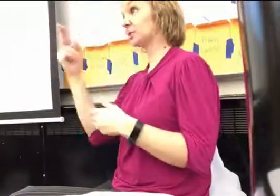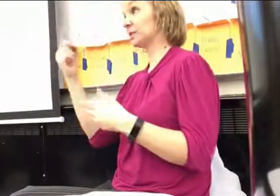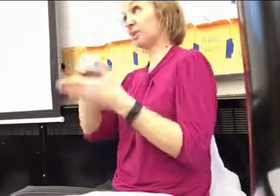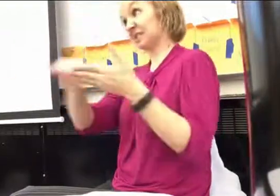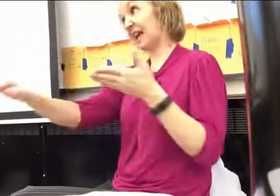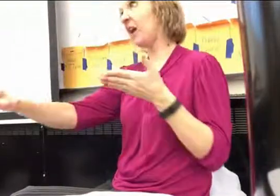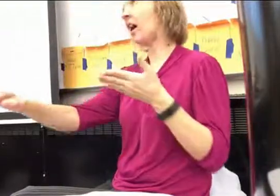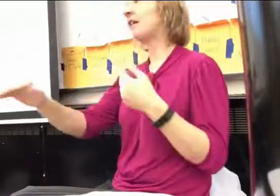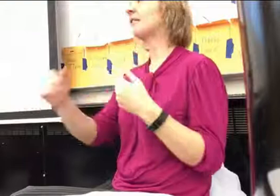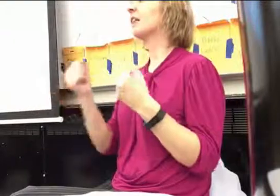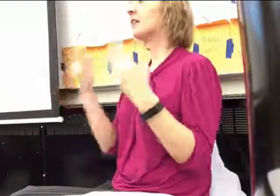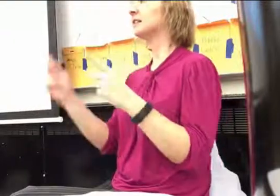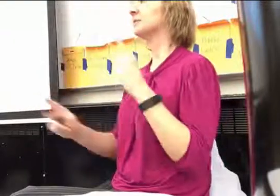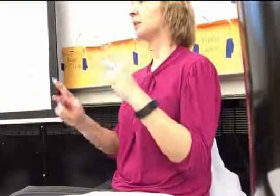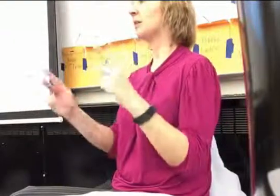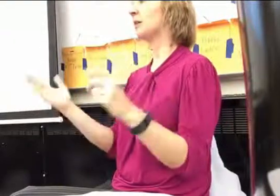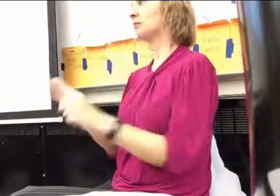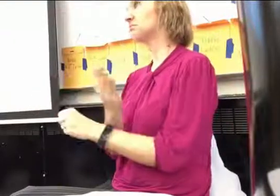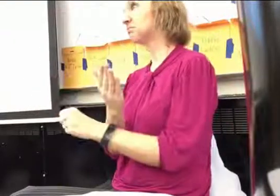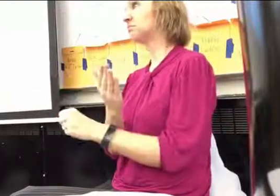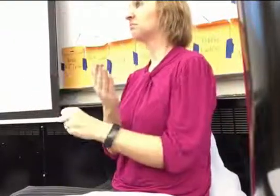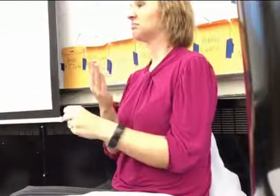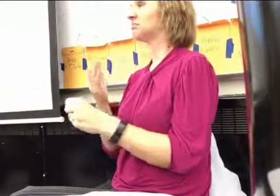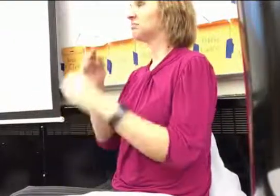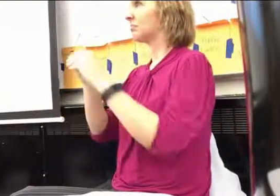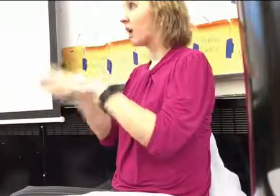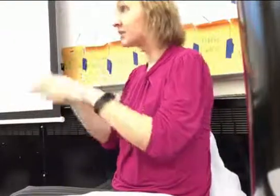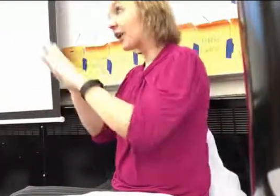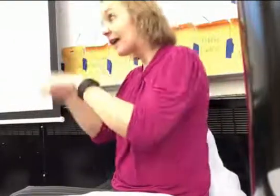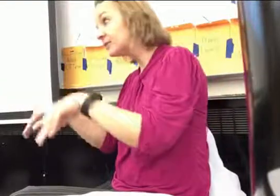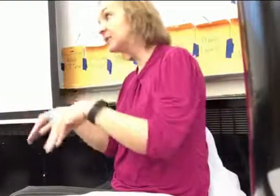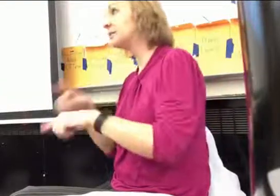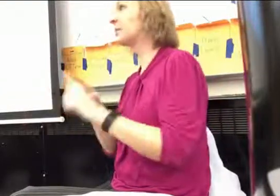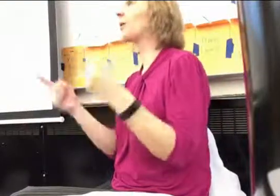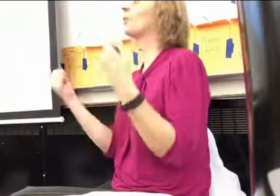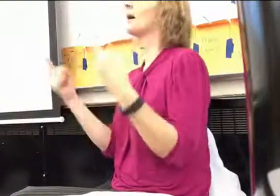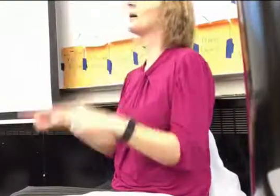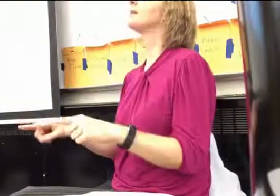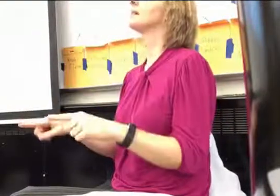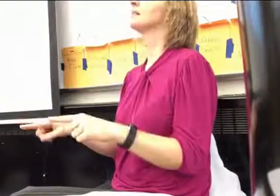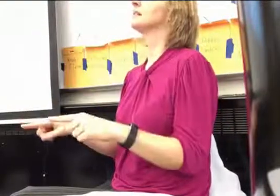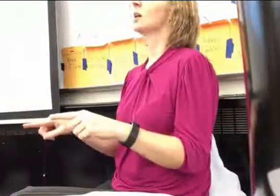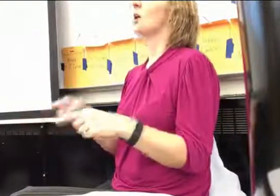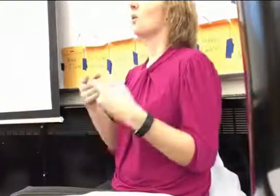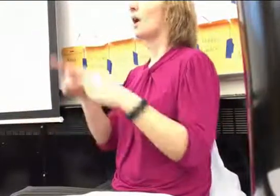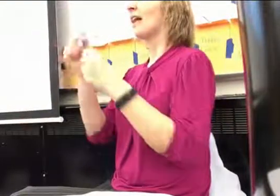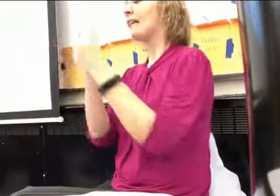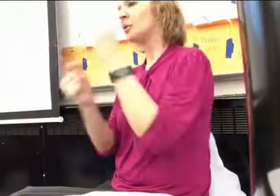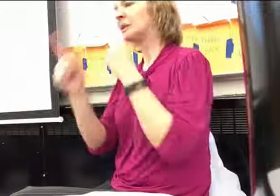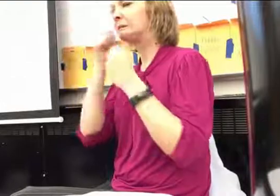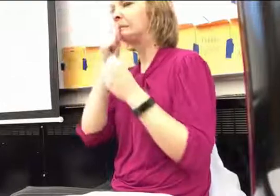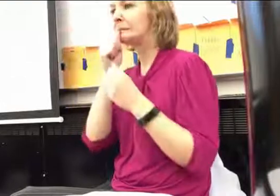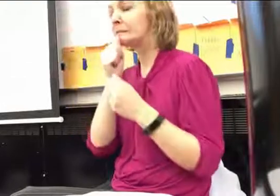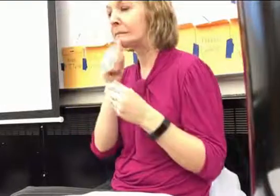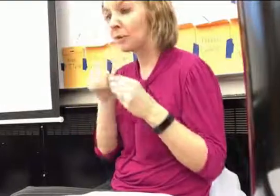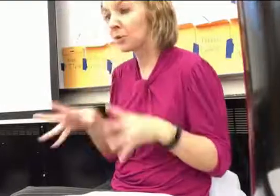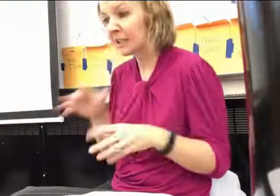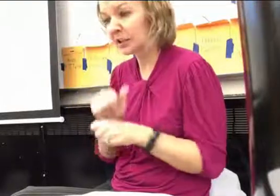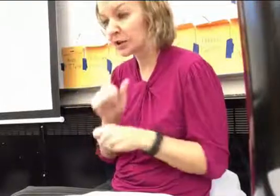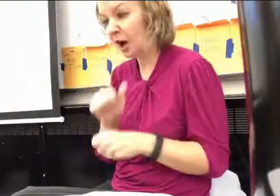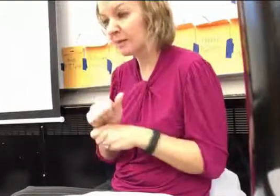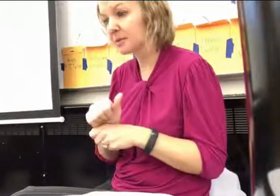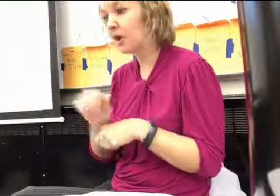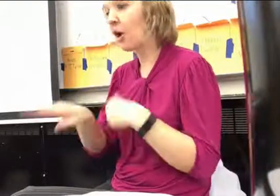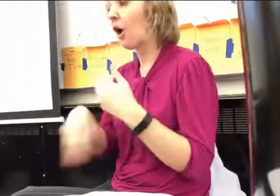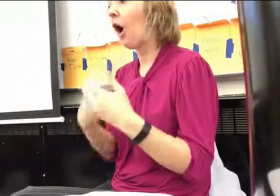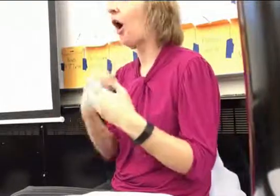lost a job, people lost their houses, things like that. But what happened is that while everybody was suffering, losing their jobs,